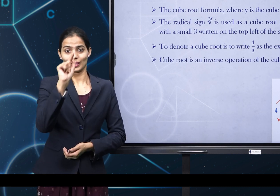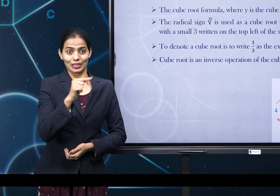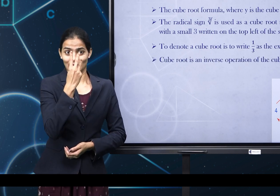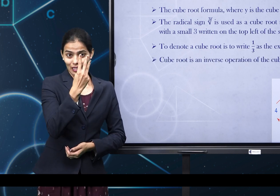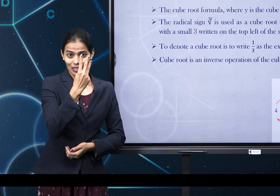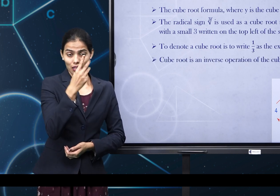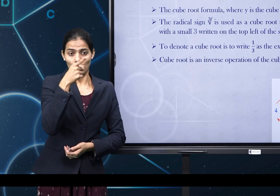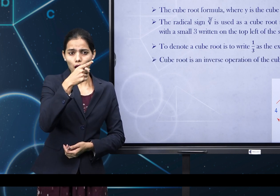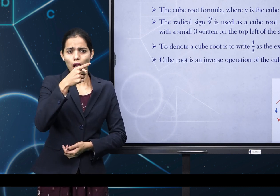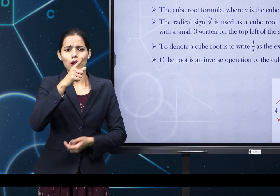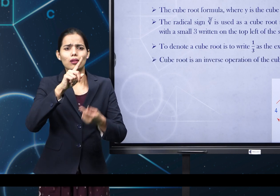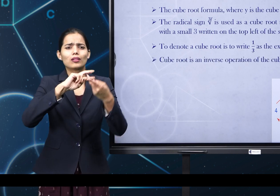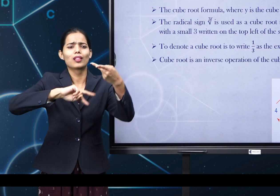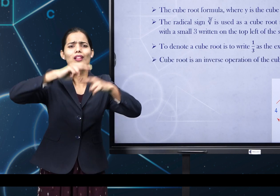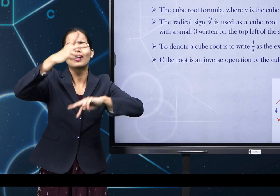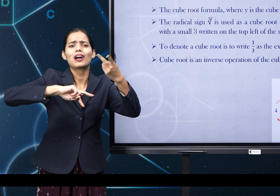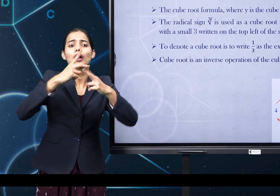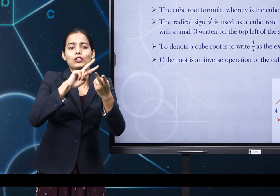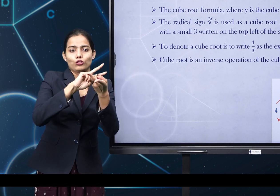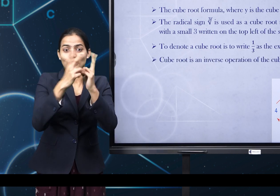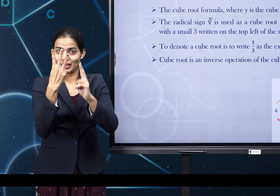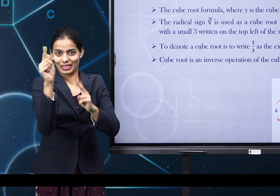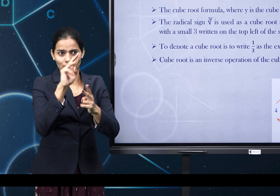Cube root is an inverse operation of the cube of a number.